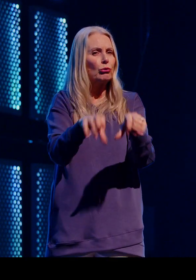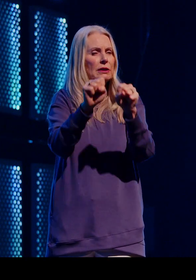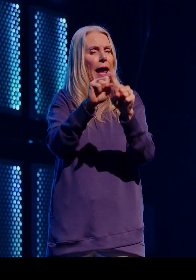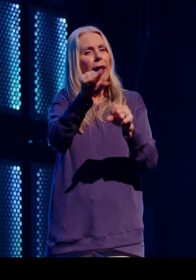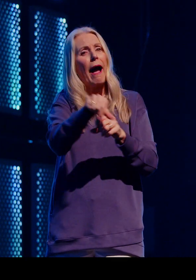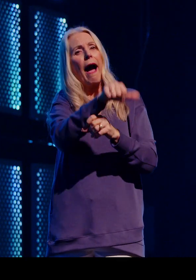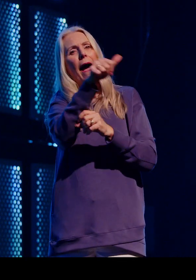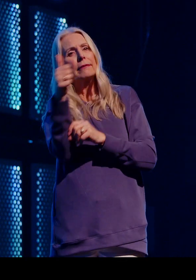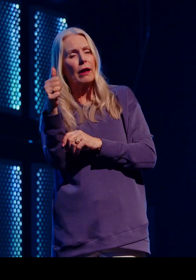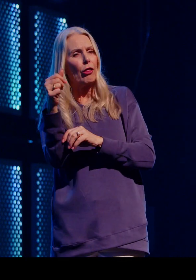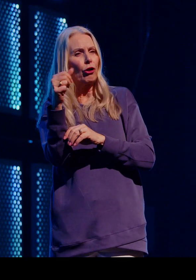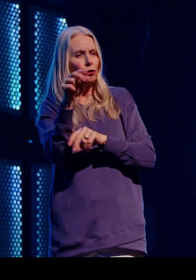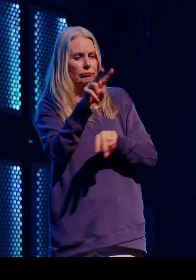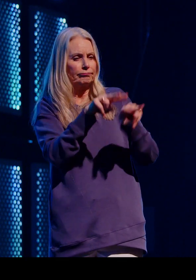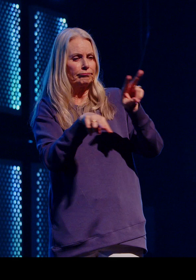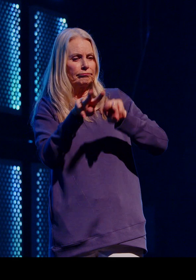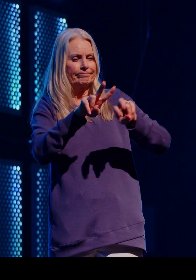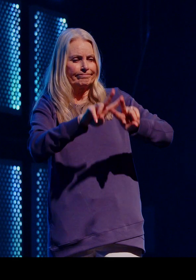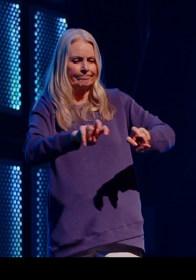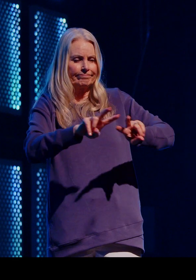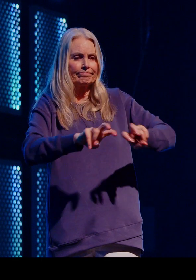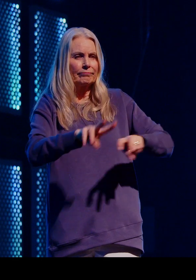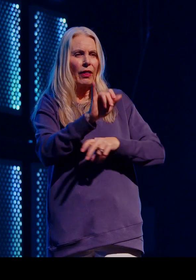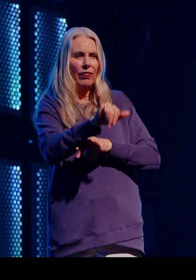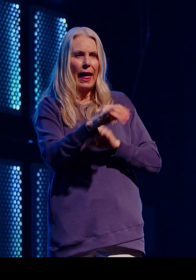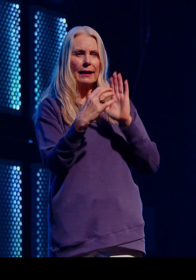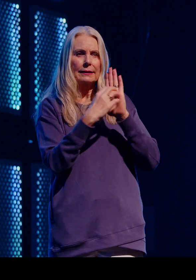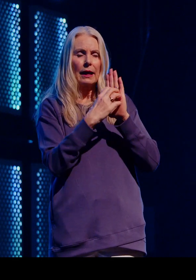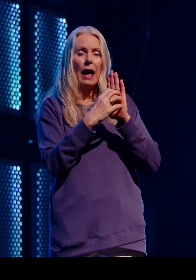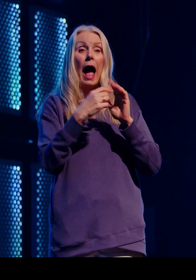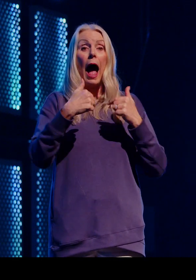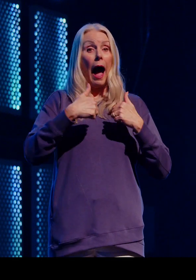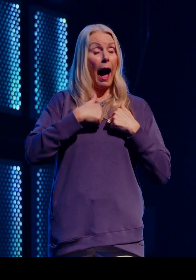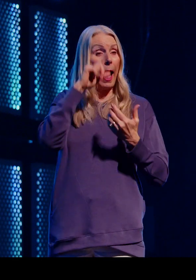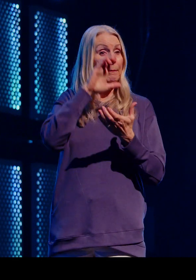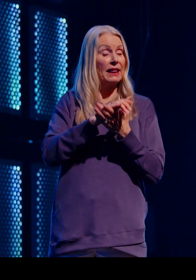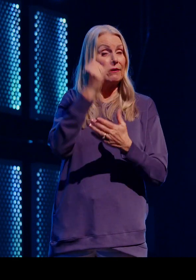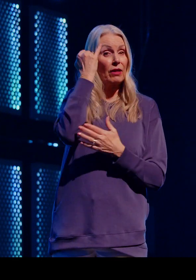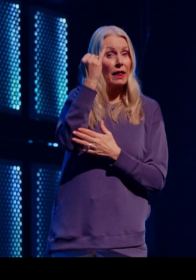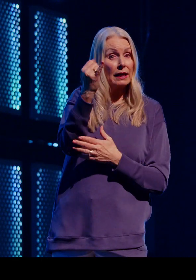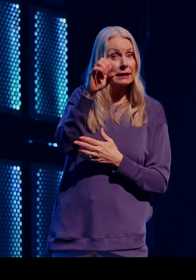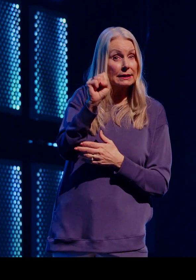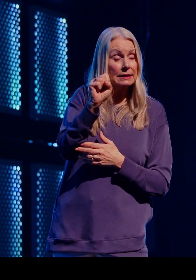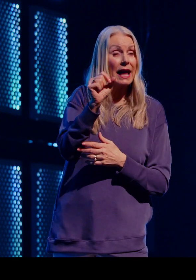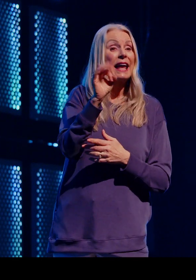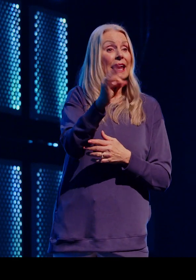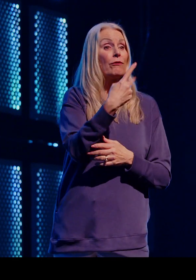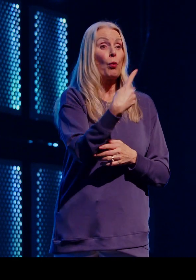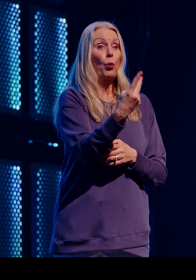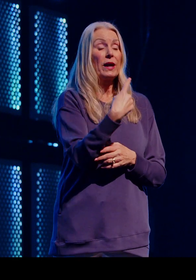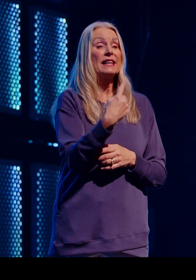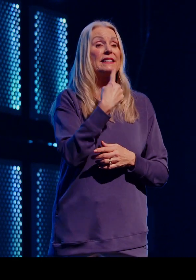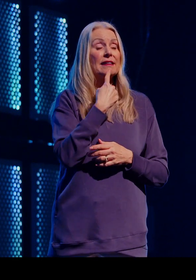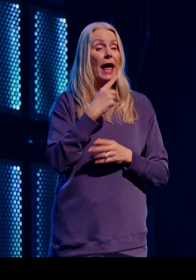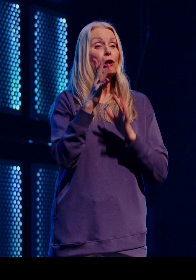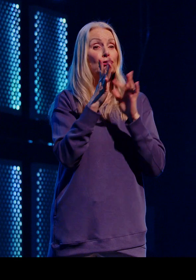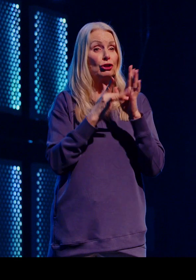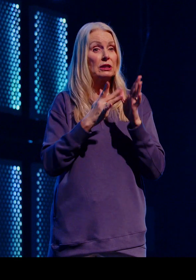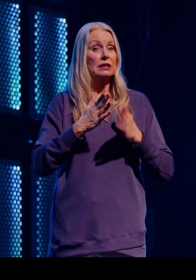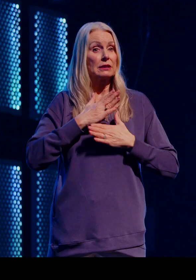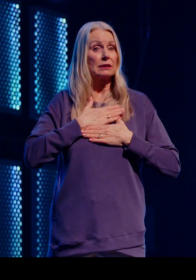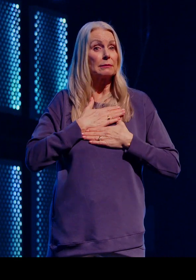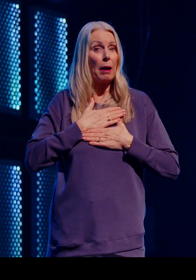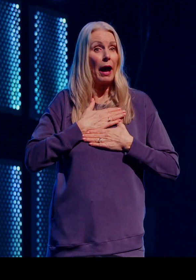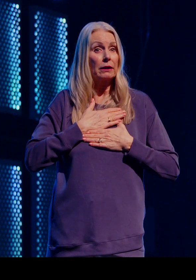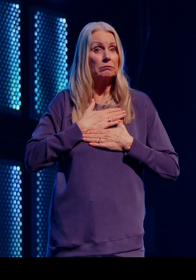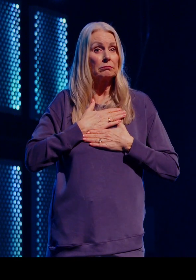another round of looking at this, and I think that the idea here is that if we claim Christ as ours, then let's